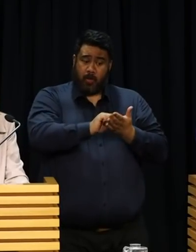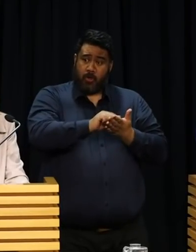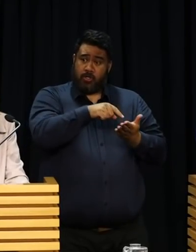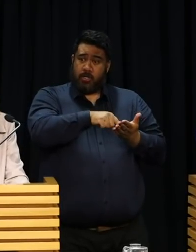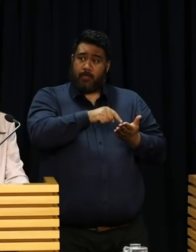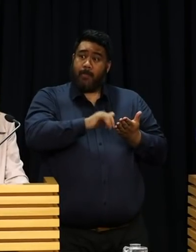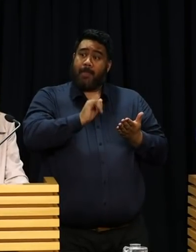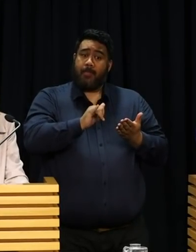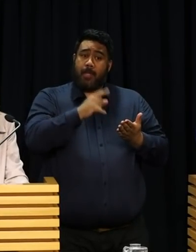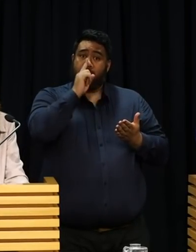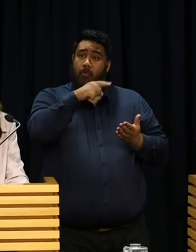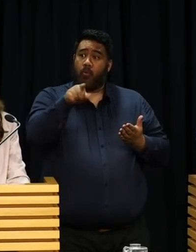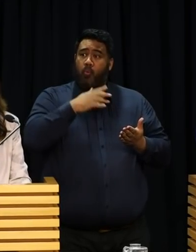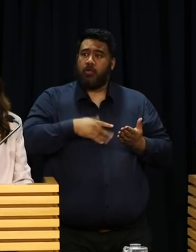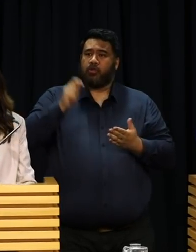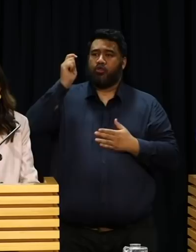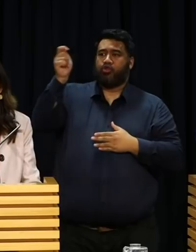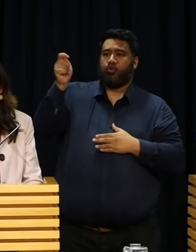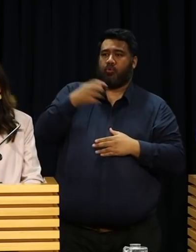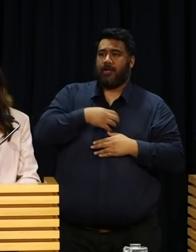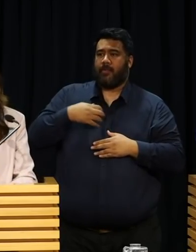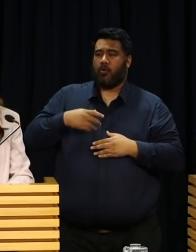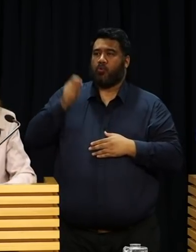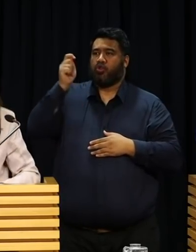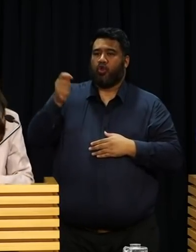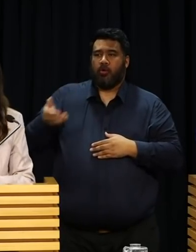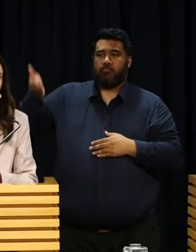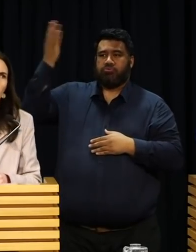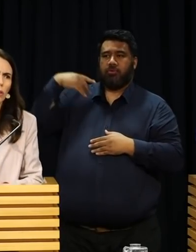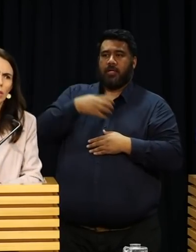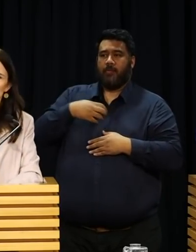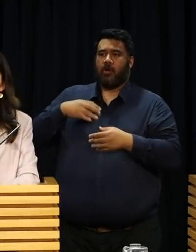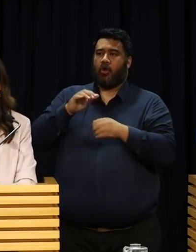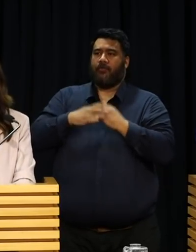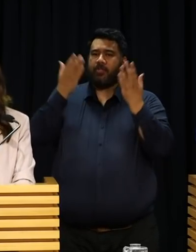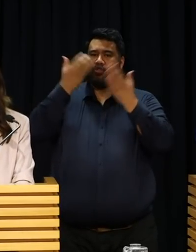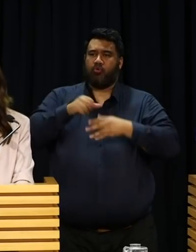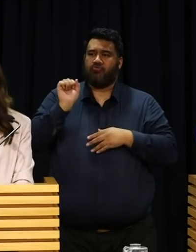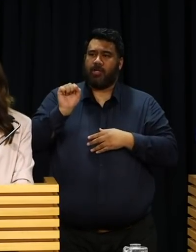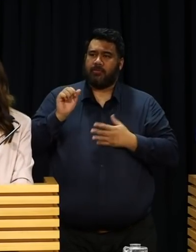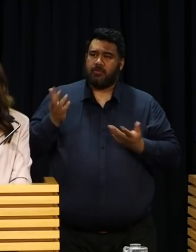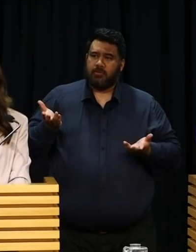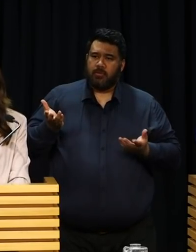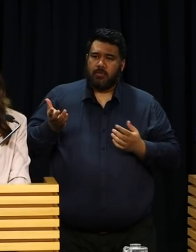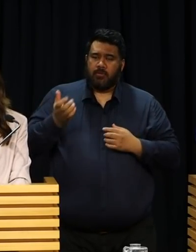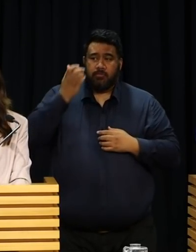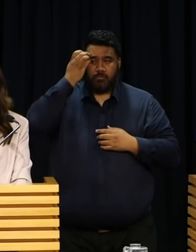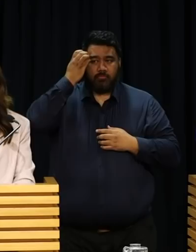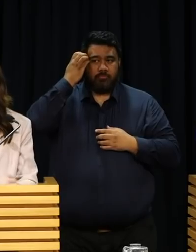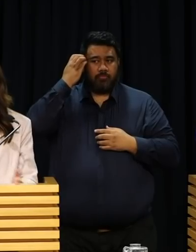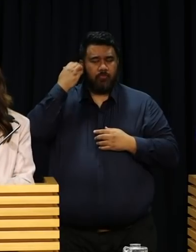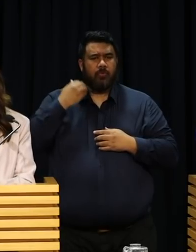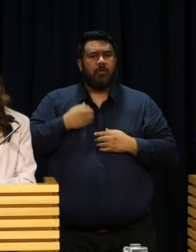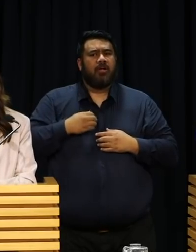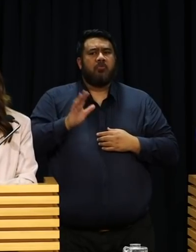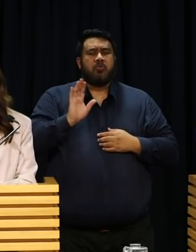a case against the government or the police or parts of the government in relation to the Dawn Raids? No. There wasn't, you know, if I